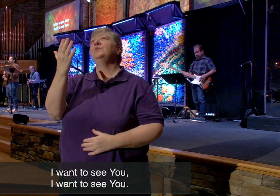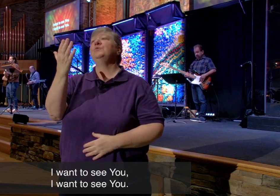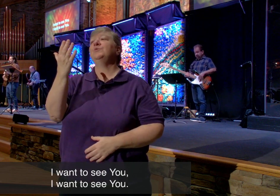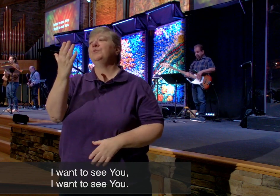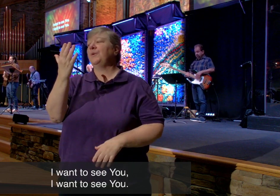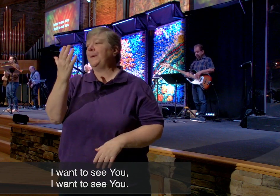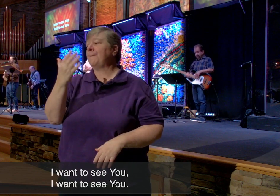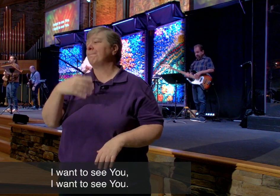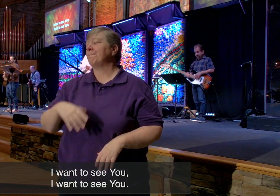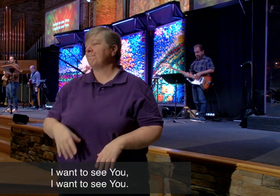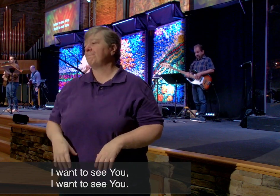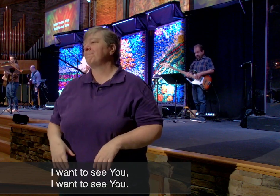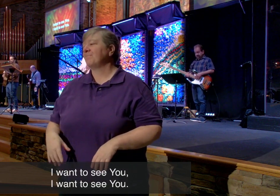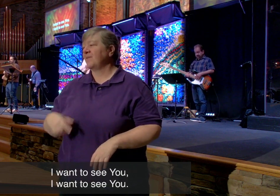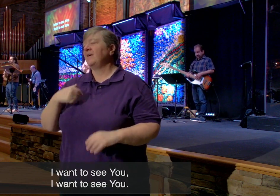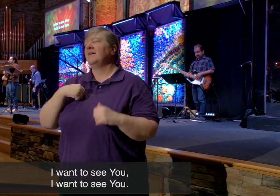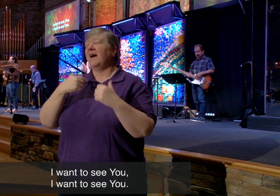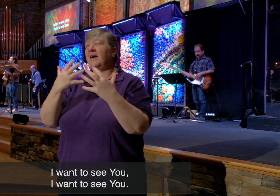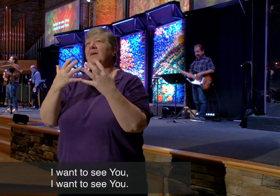to see you.